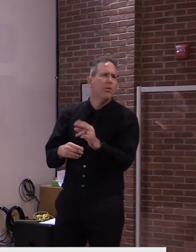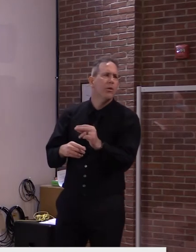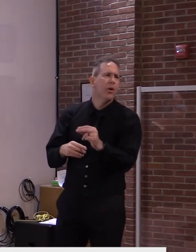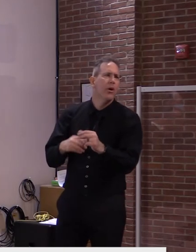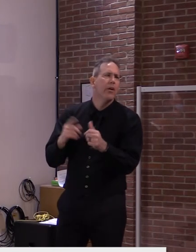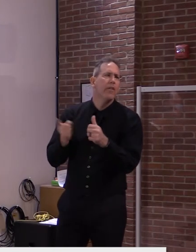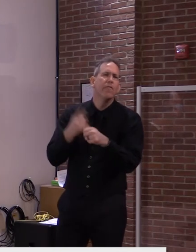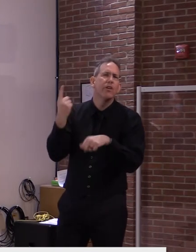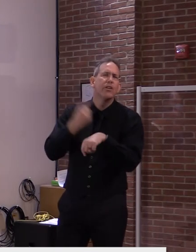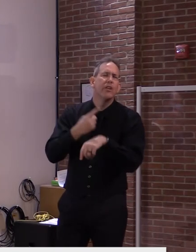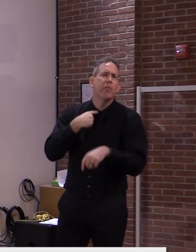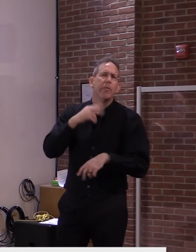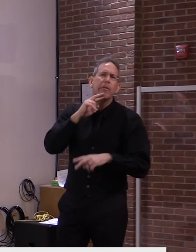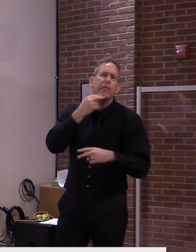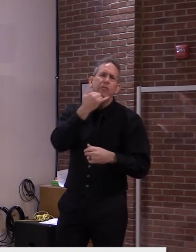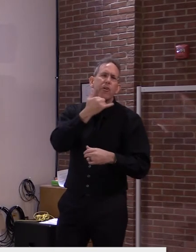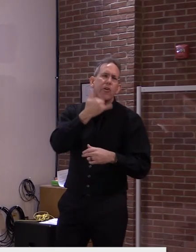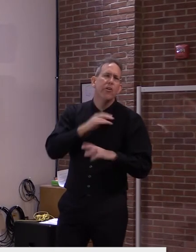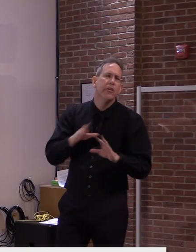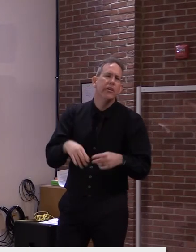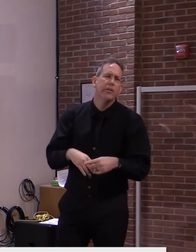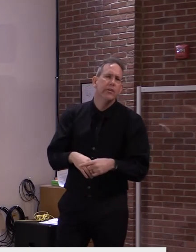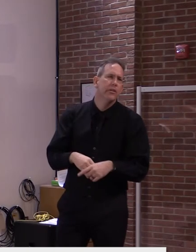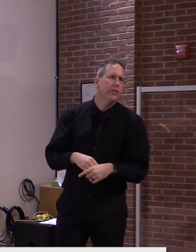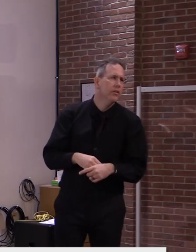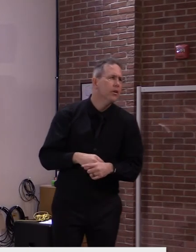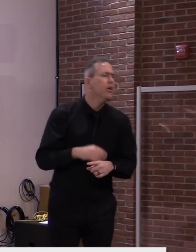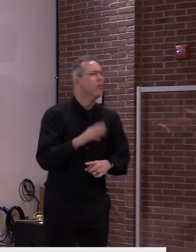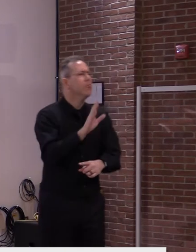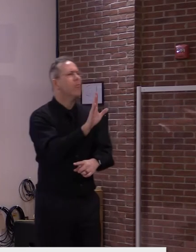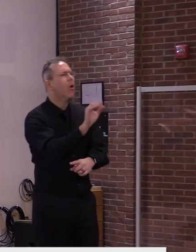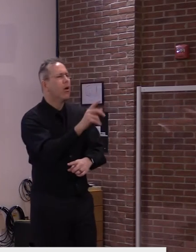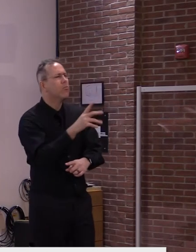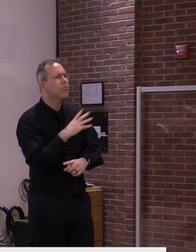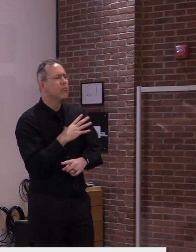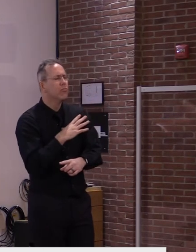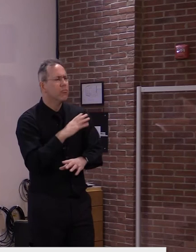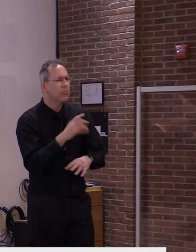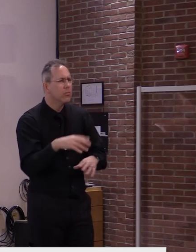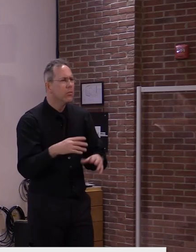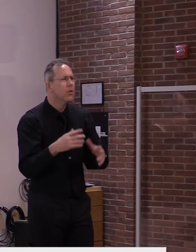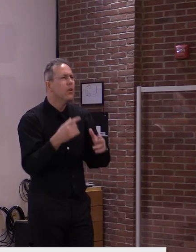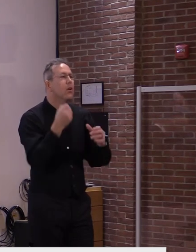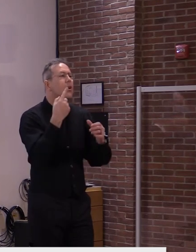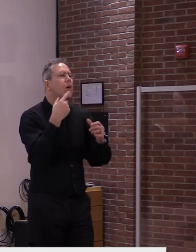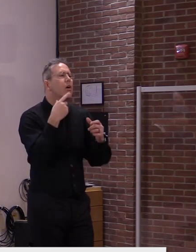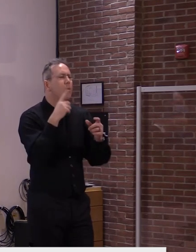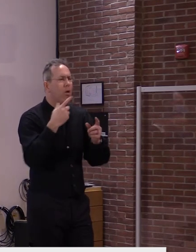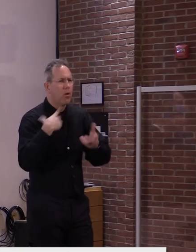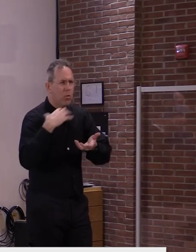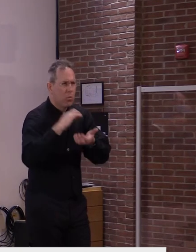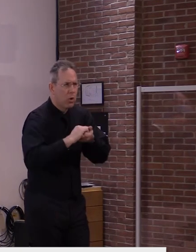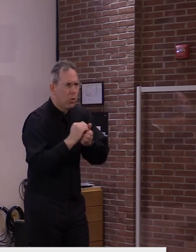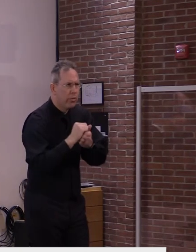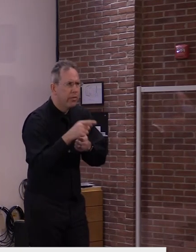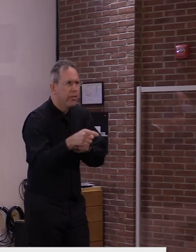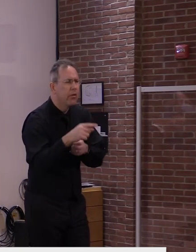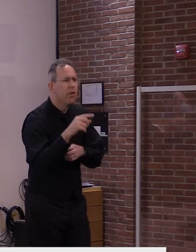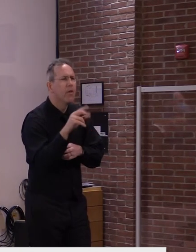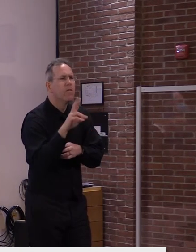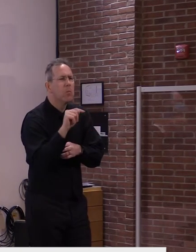Okay. Let me just also say we will be partnering with hospitals as we roll